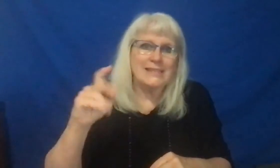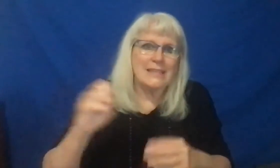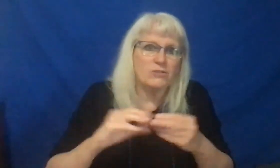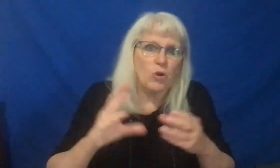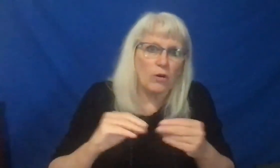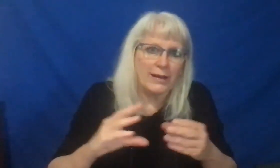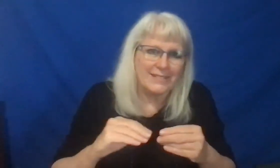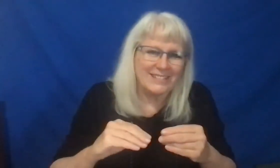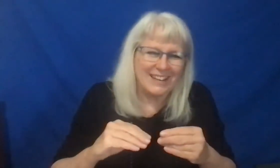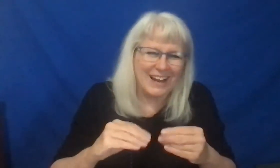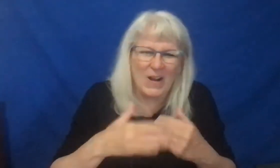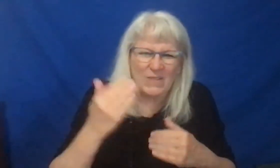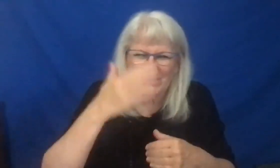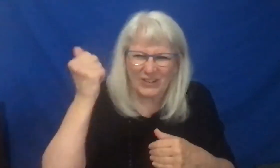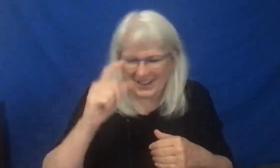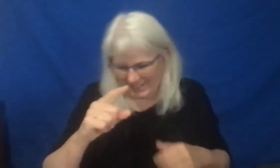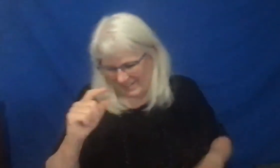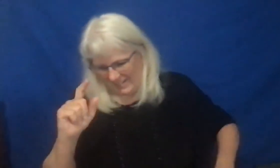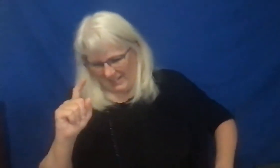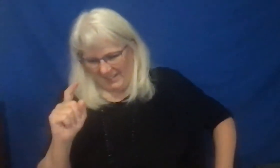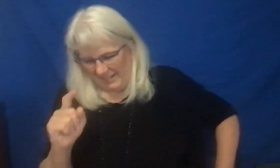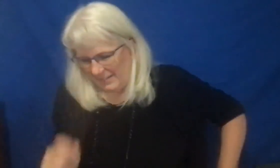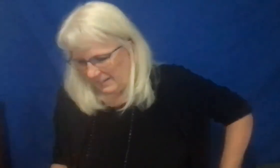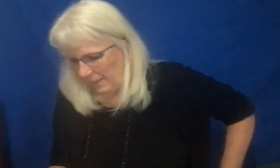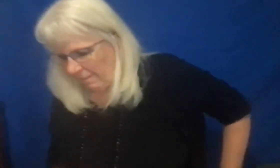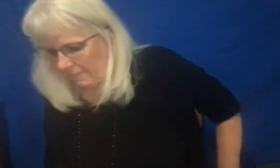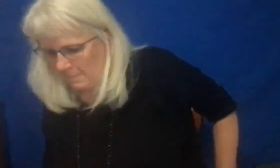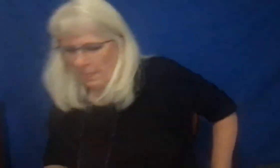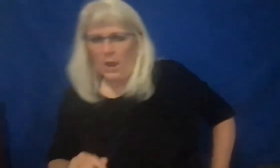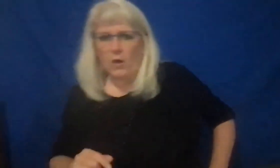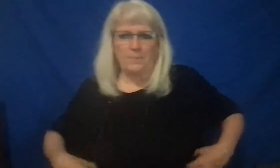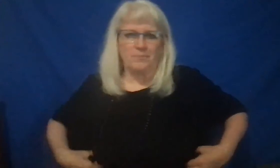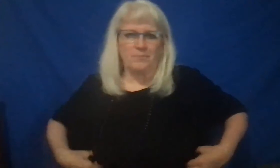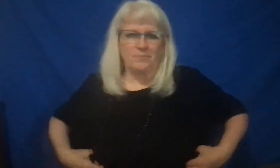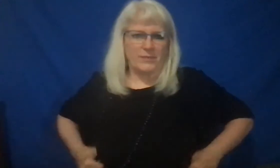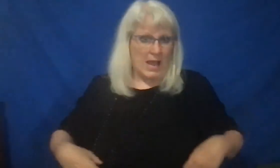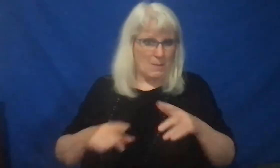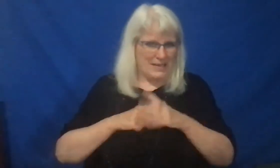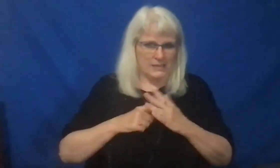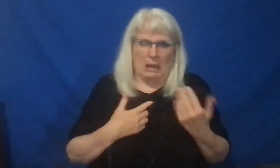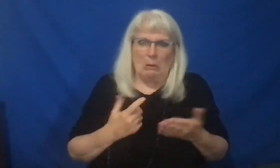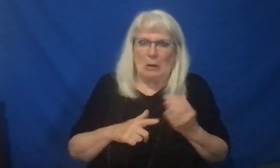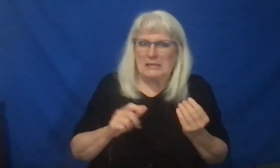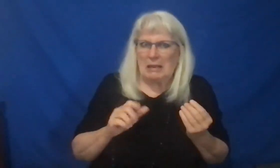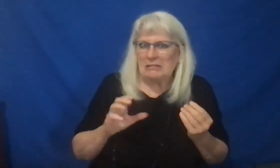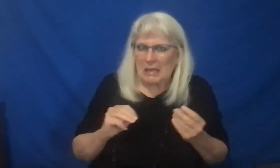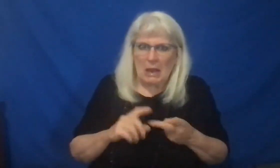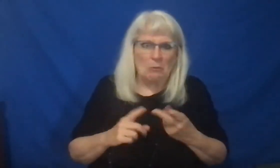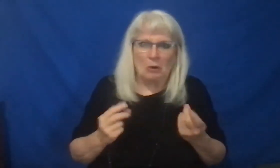I As I was, you know, kind of going through this, what is an ACM and what am I doing and how do I talk about this? And